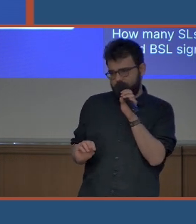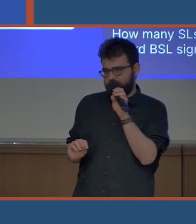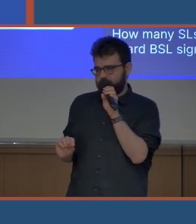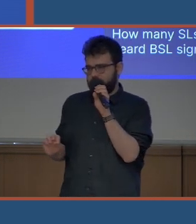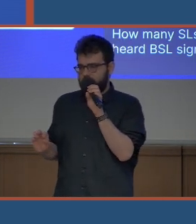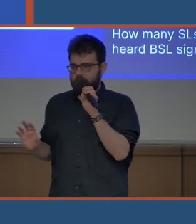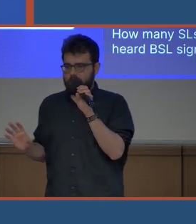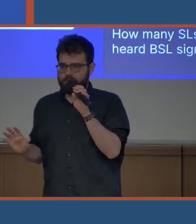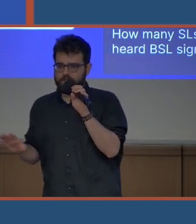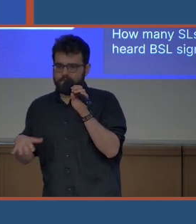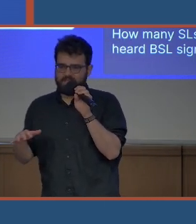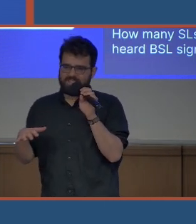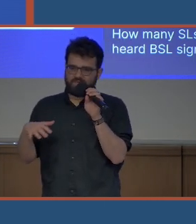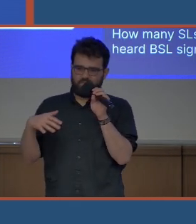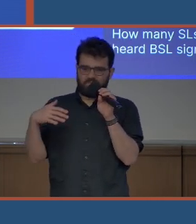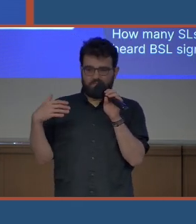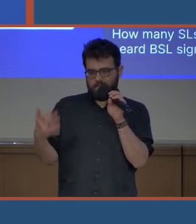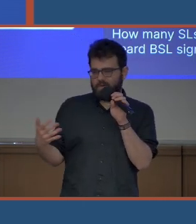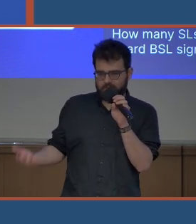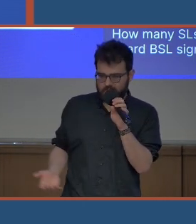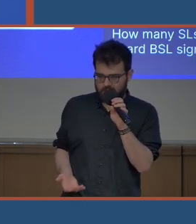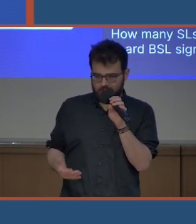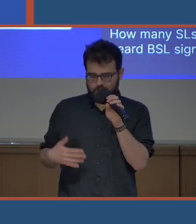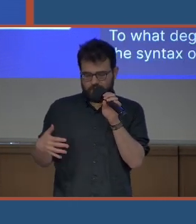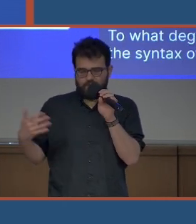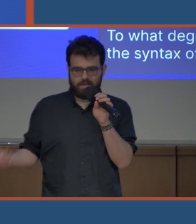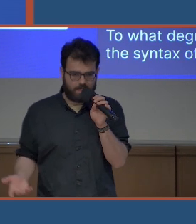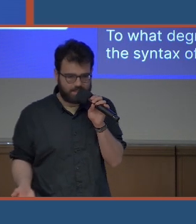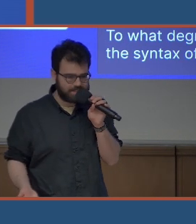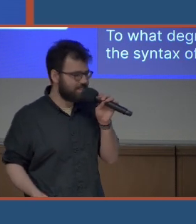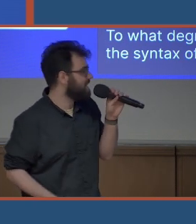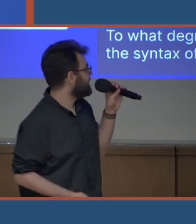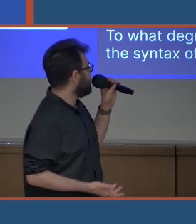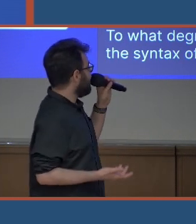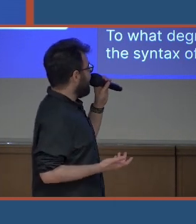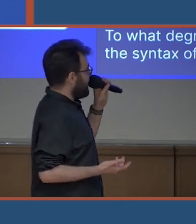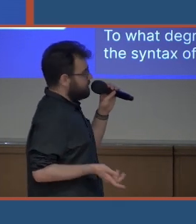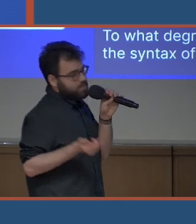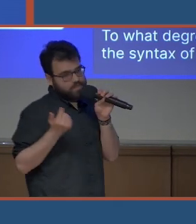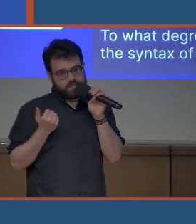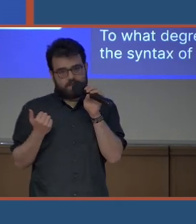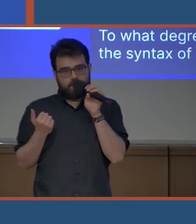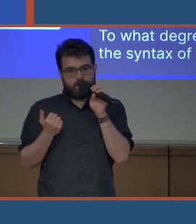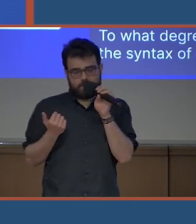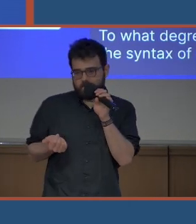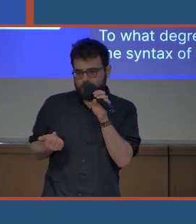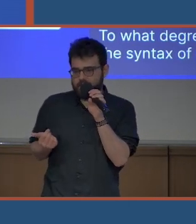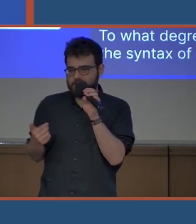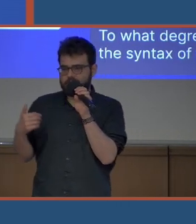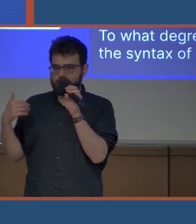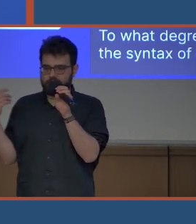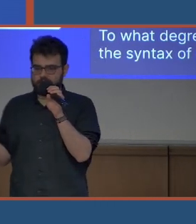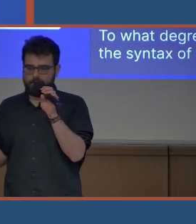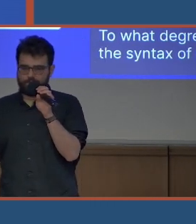to children. So it probably won't be creolized, but it's used on different